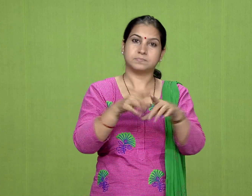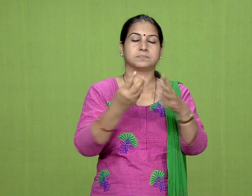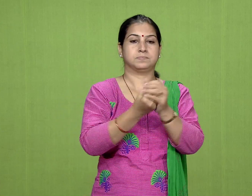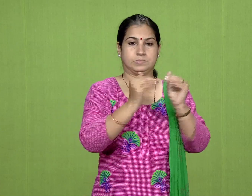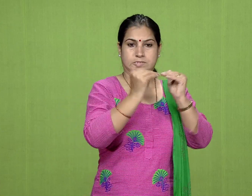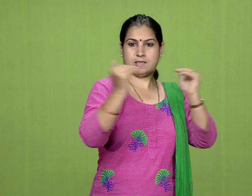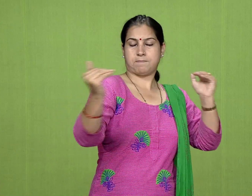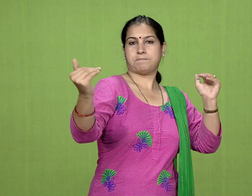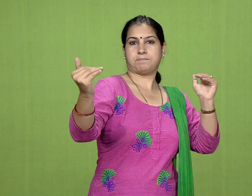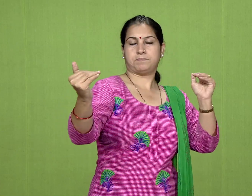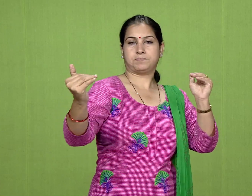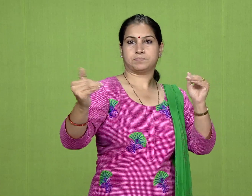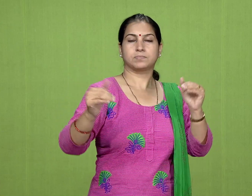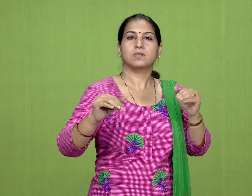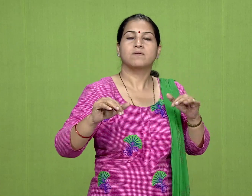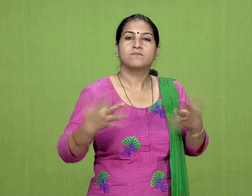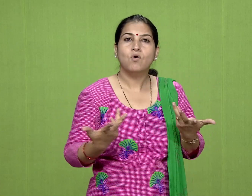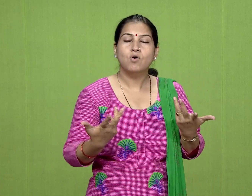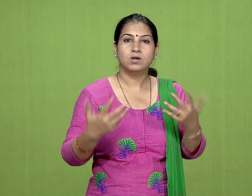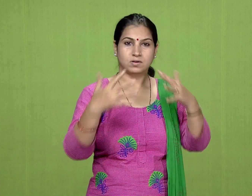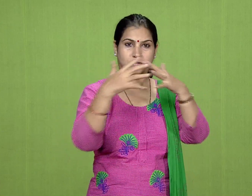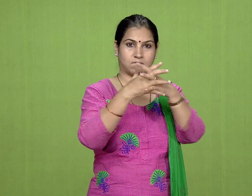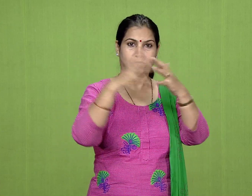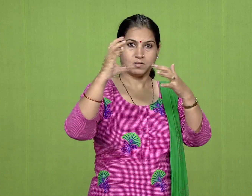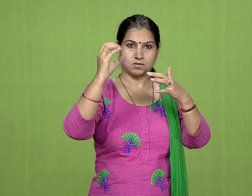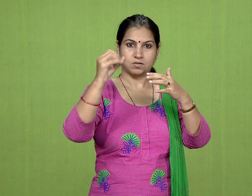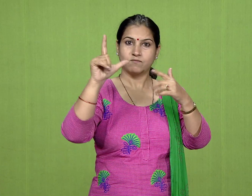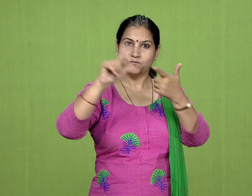and they are generally used for woolen fabric.